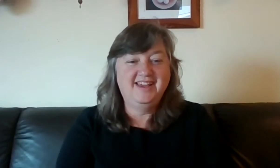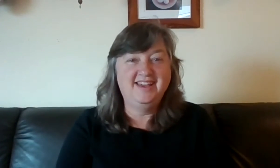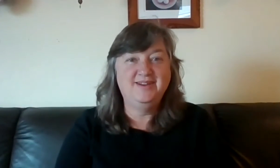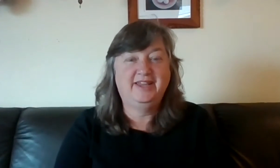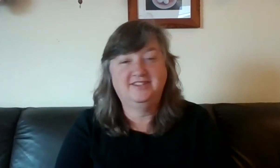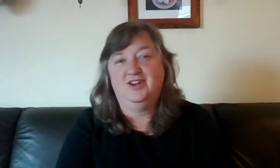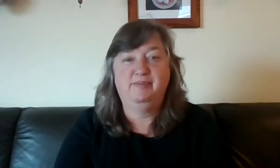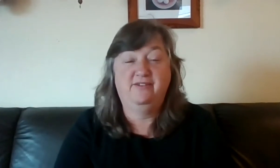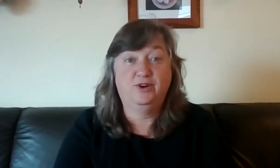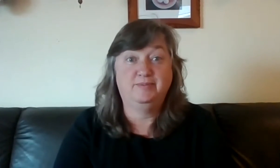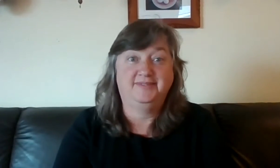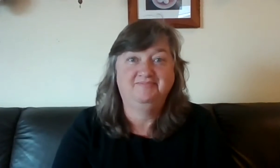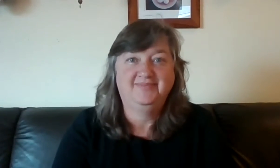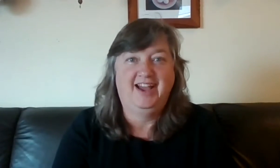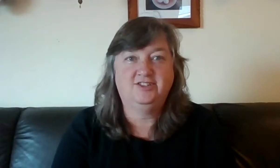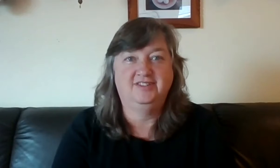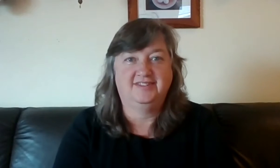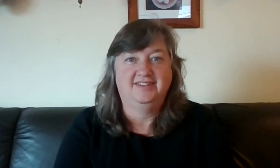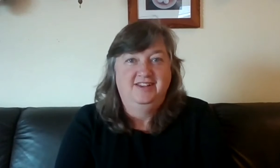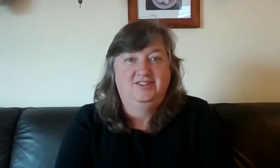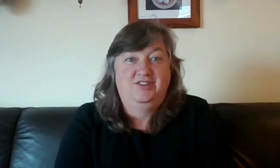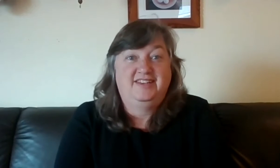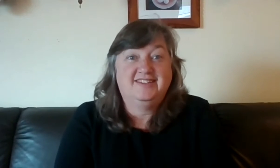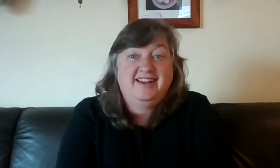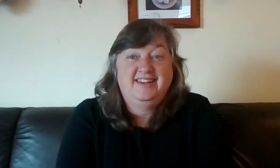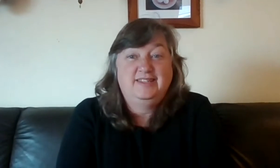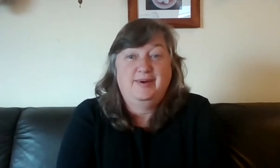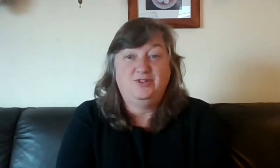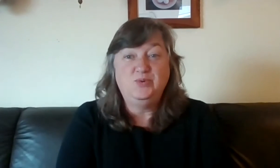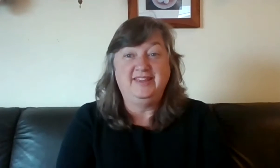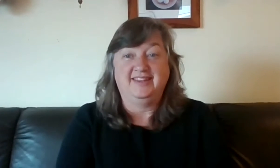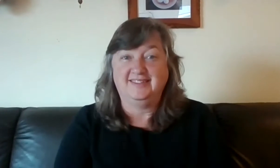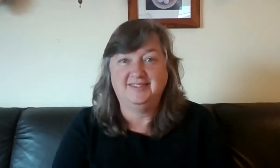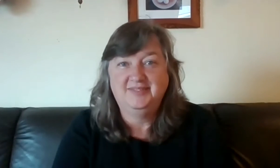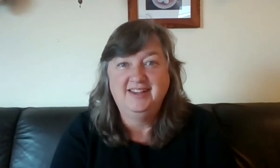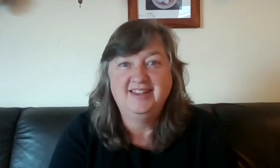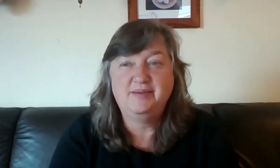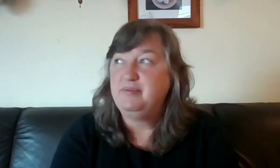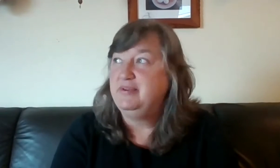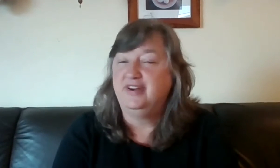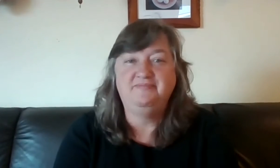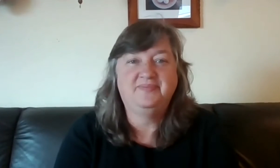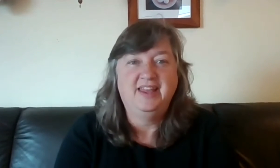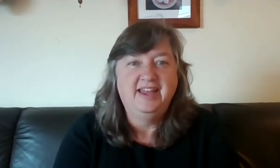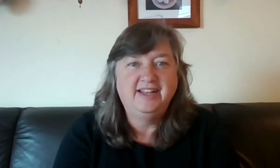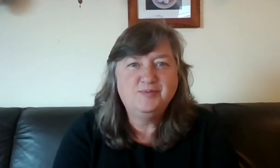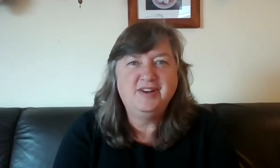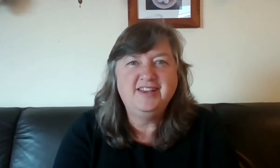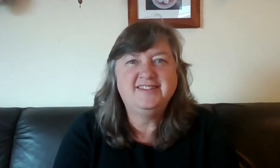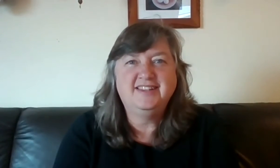Today, we get to talk about verbs, actions. So you get to sign things about doing things. That might be fun. It's a pretty easy list